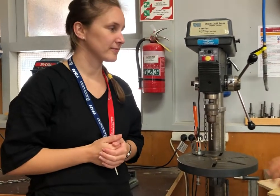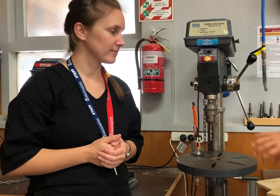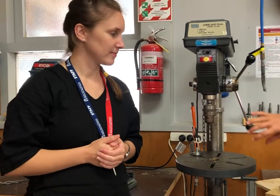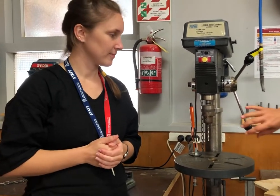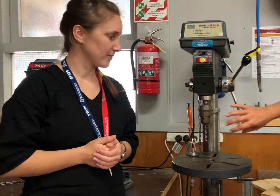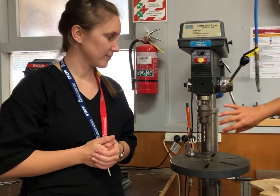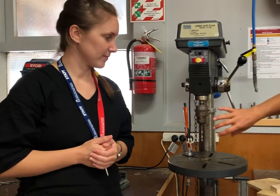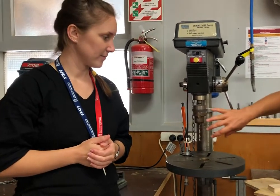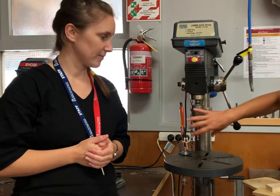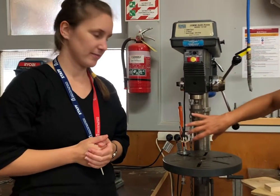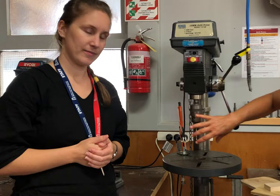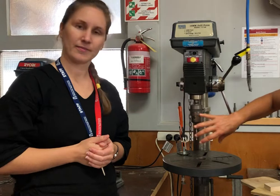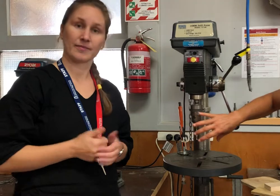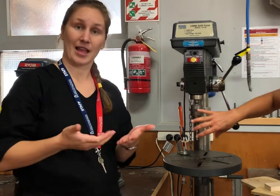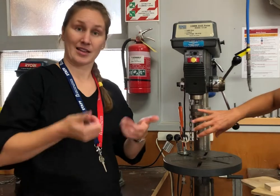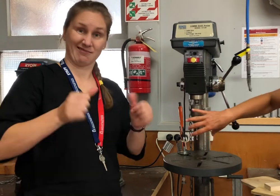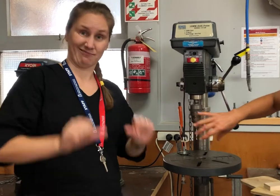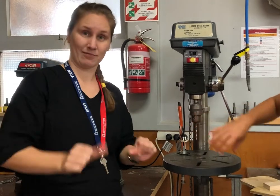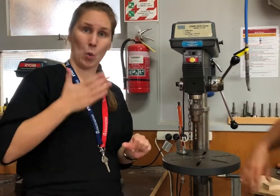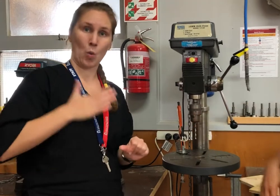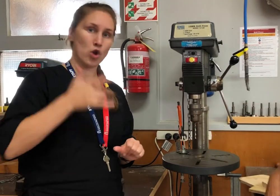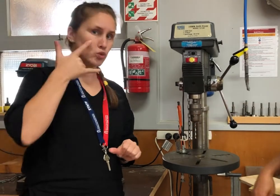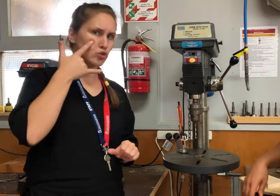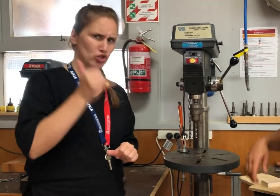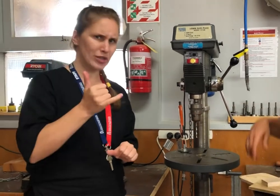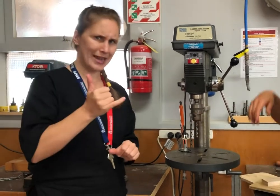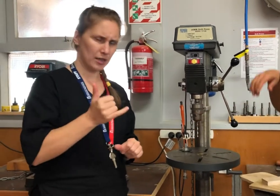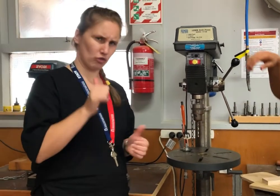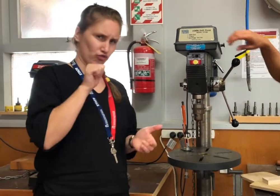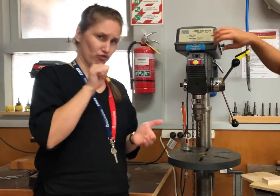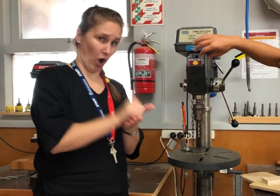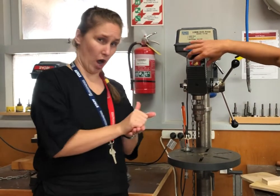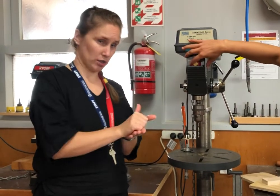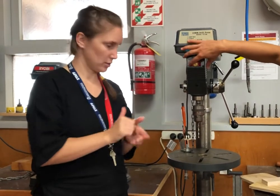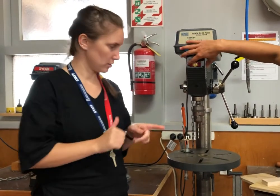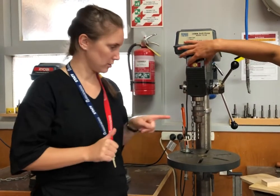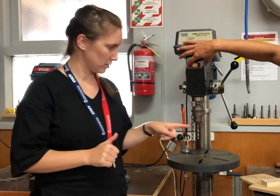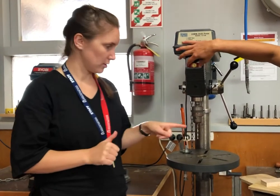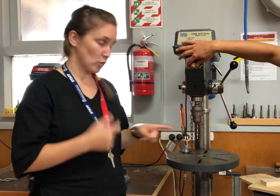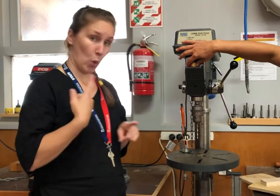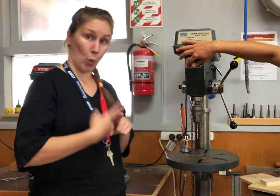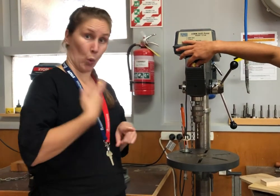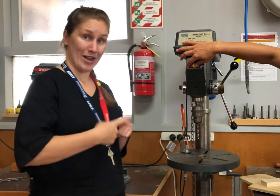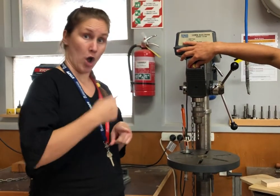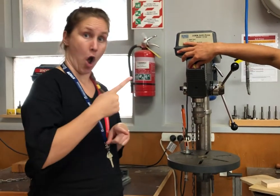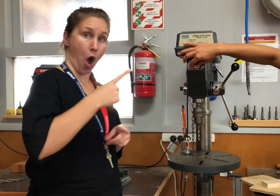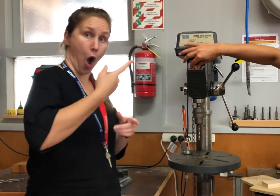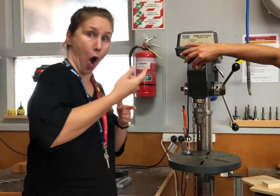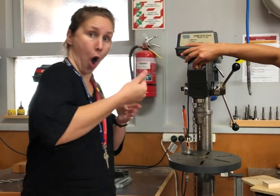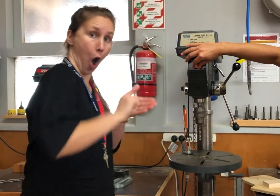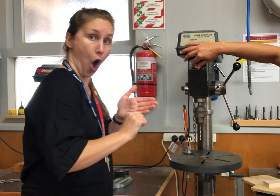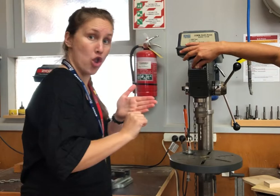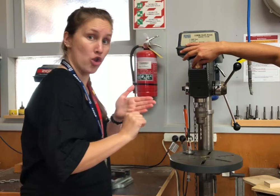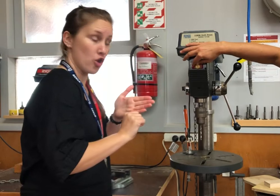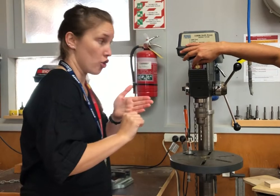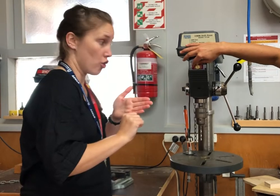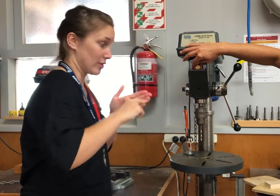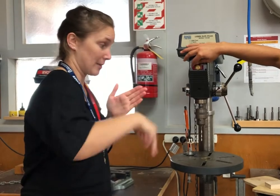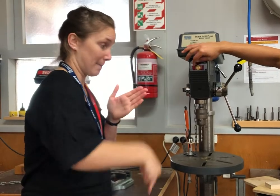Now I want to check that I've got that set in there properly. So I'm just going to give it a quick on-off spin.